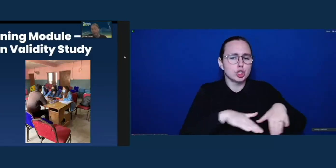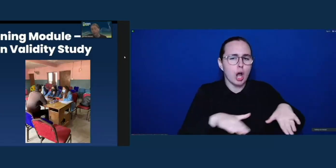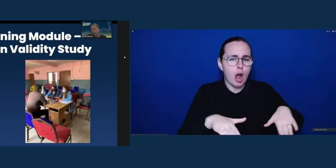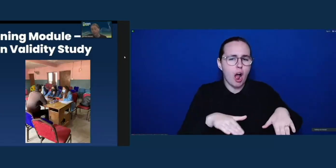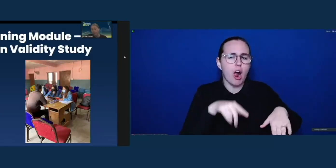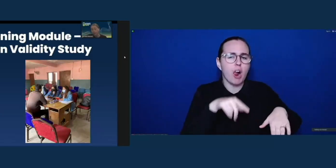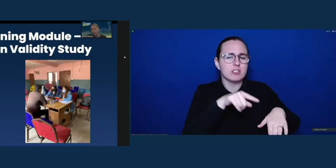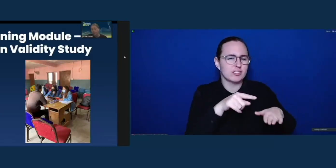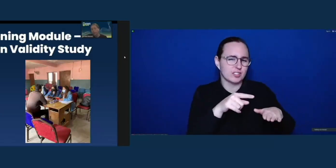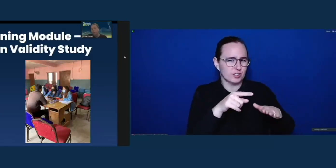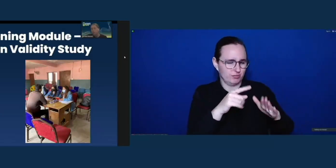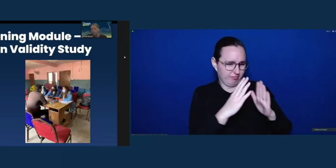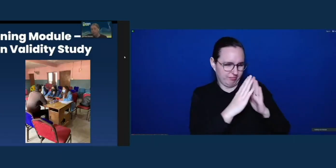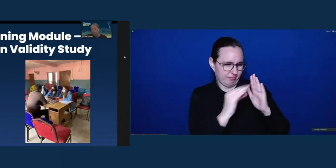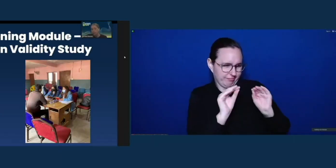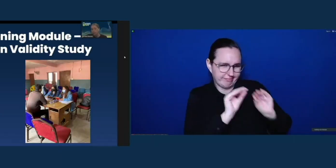disaggregate